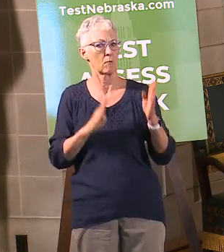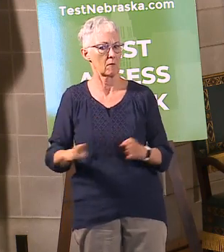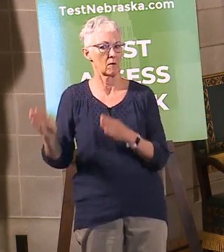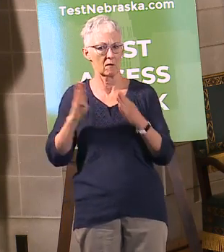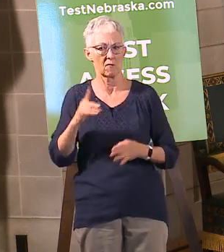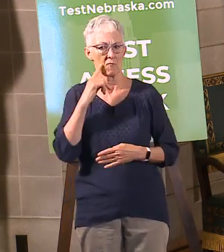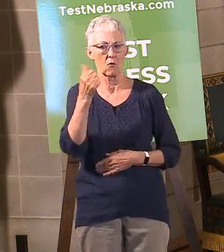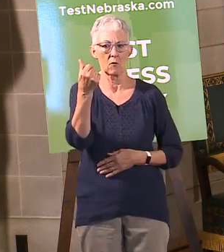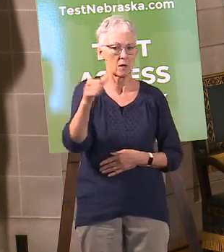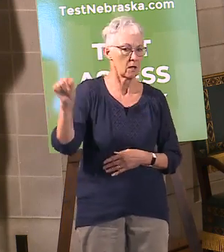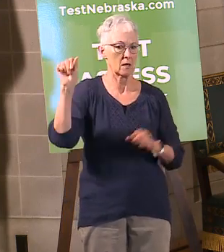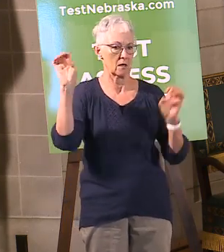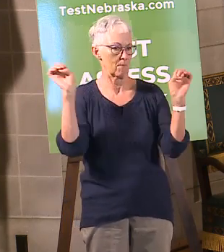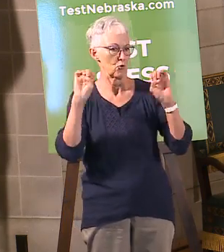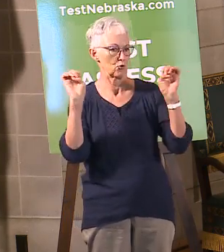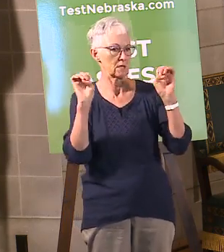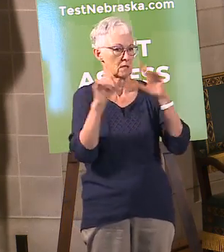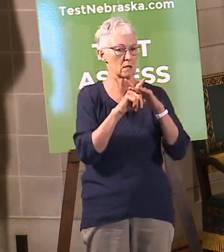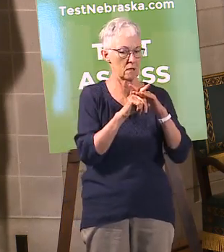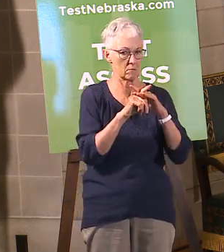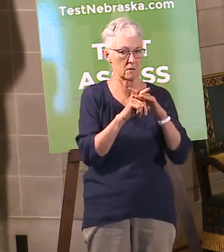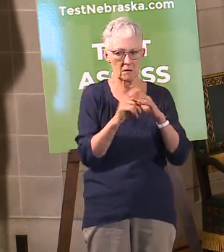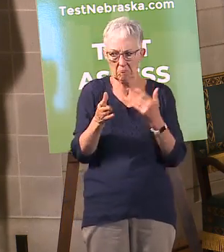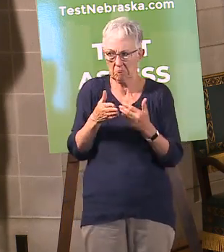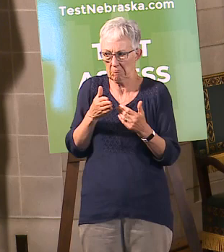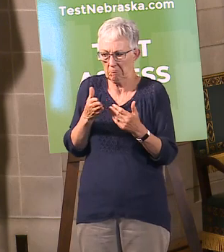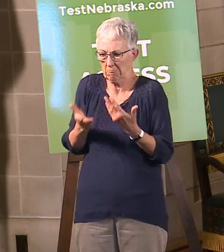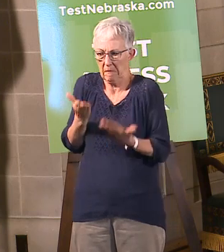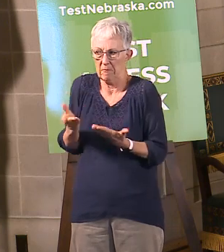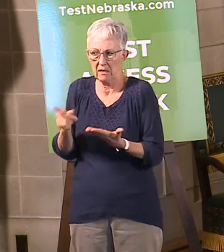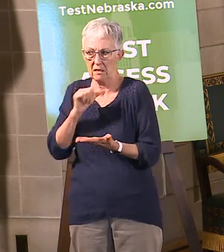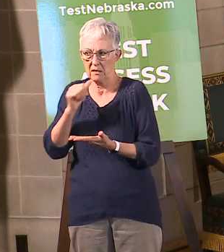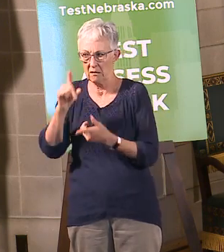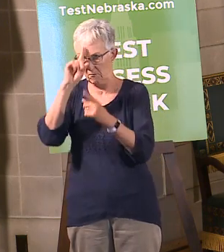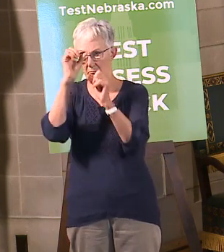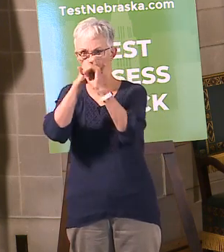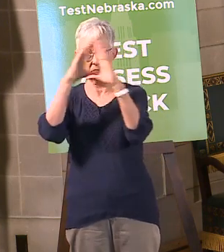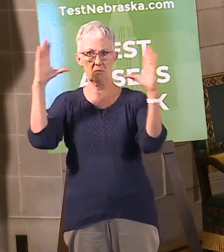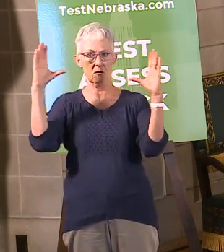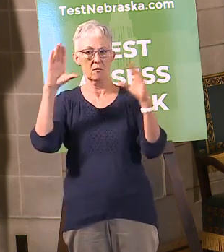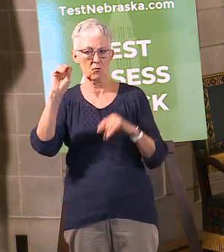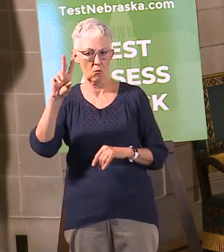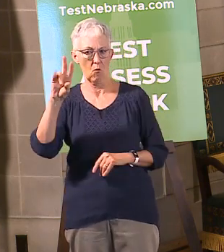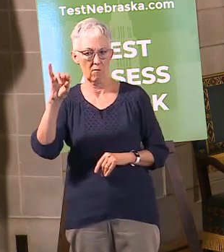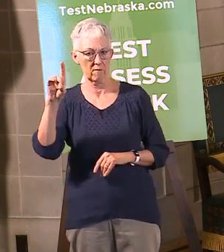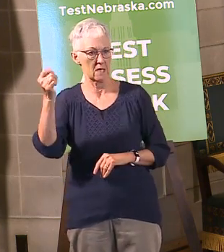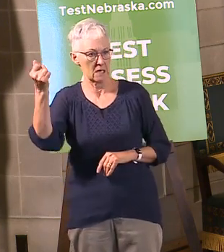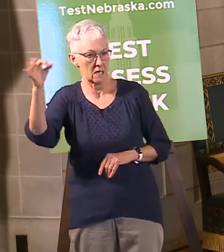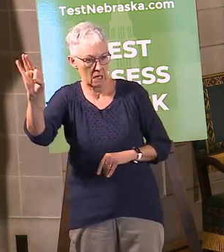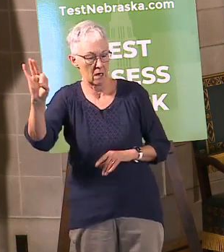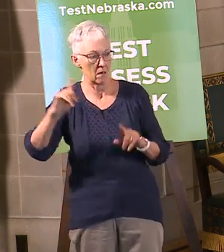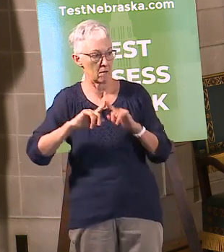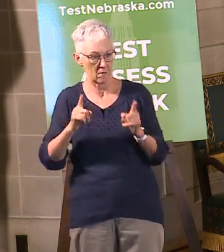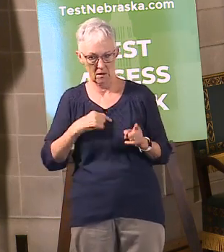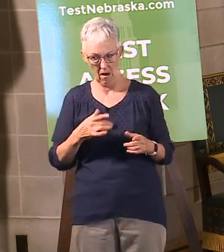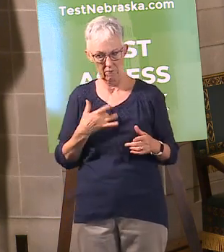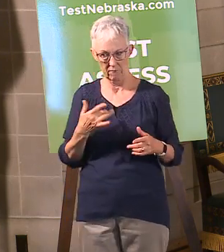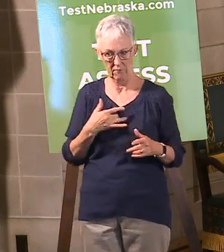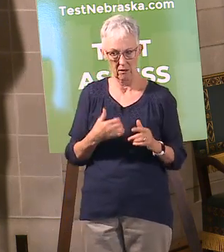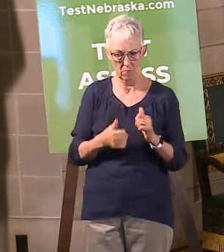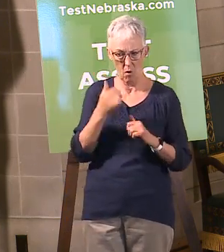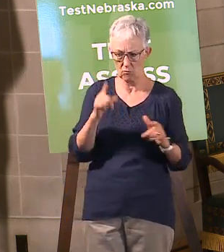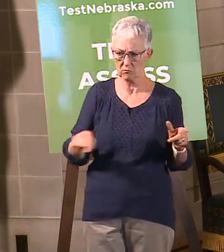something like COVID-19, but I do believe that facilities had put forth efforts